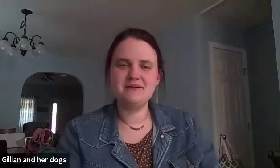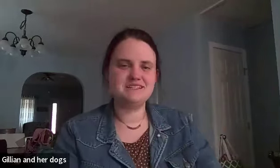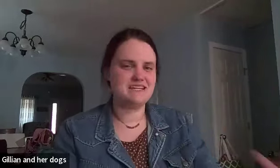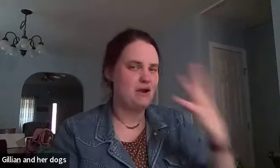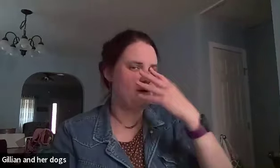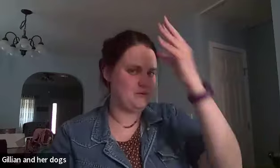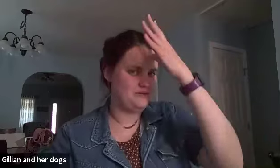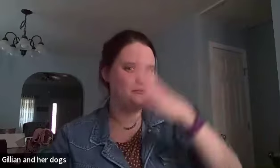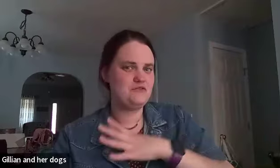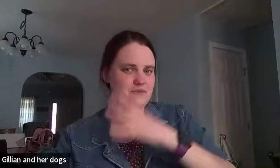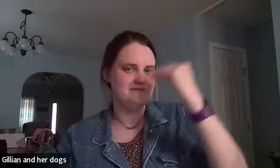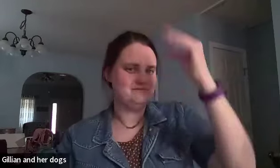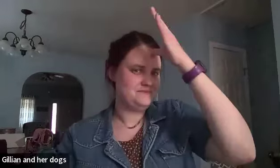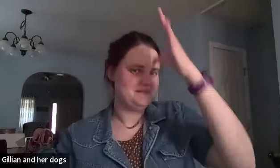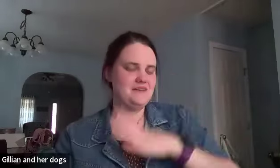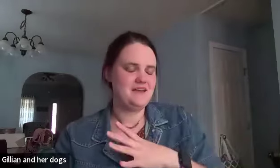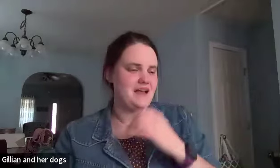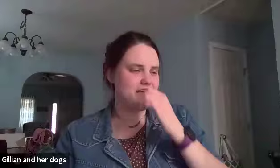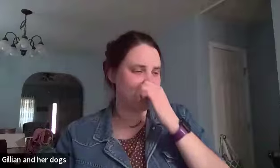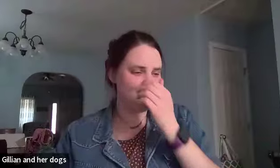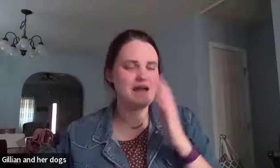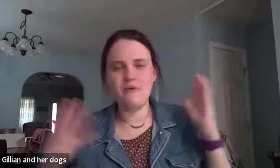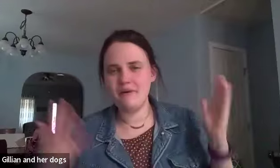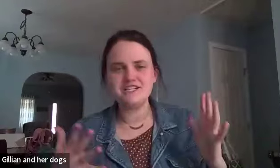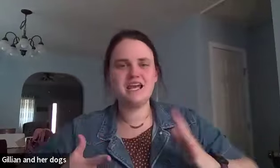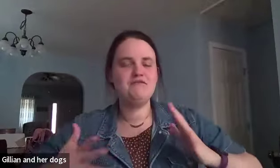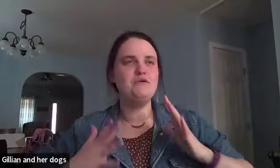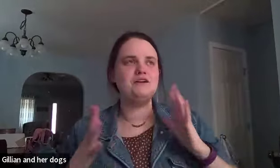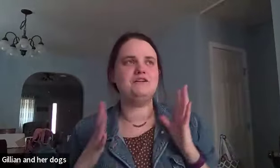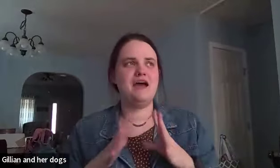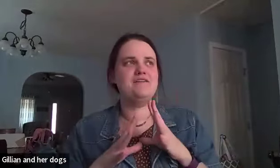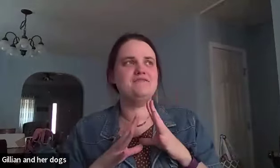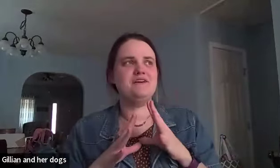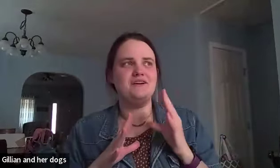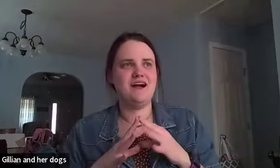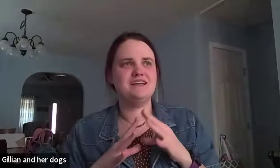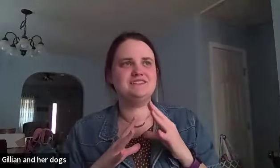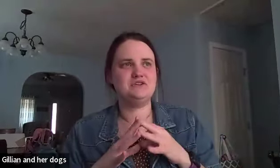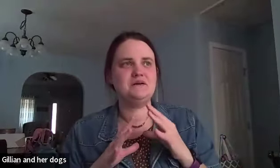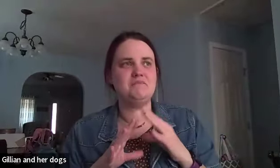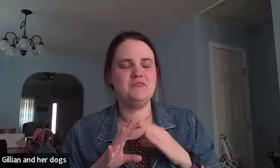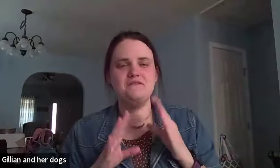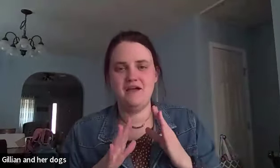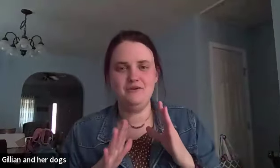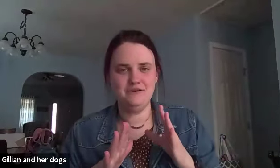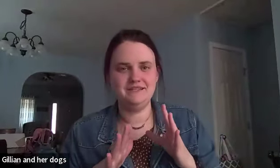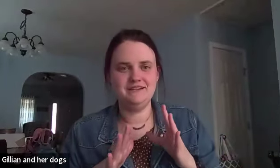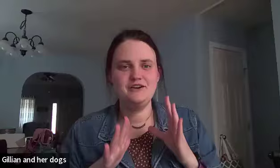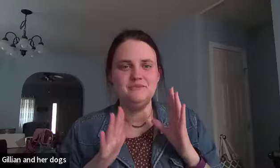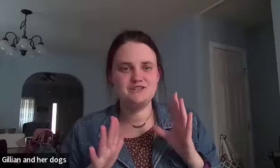able to say a werewolf, wolf man. I wish everyone could have the class during the month of Halloween because